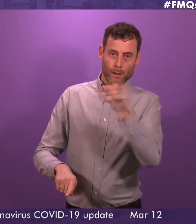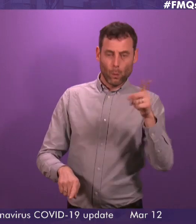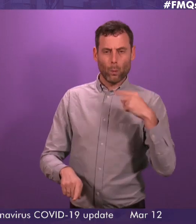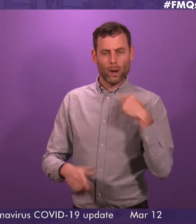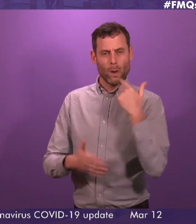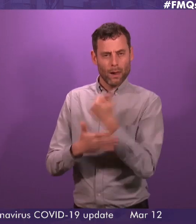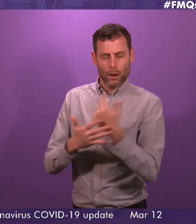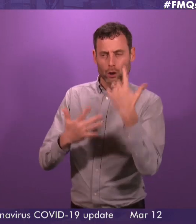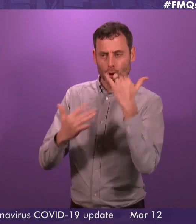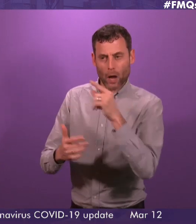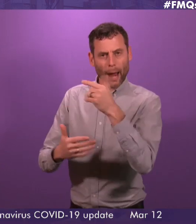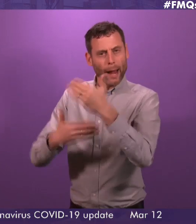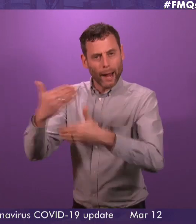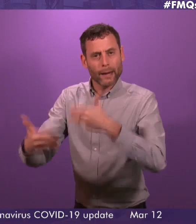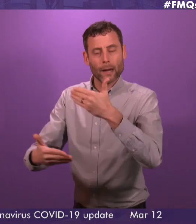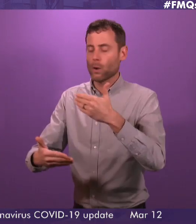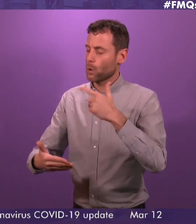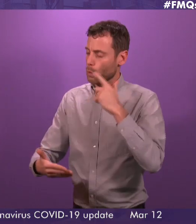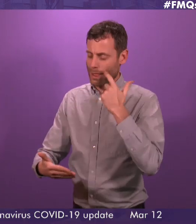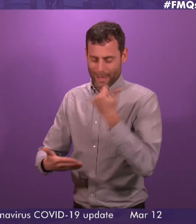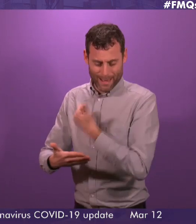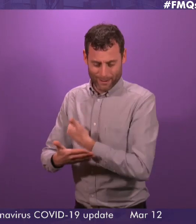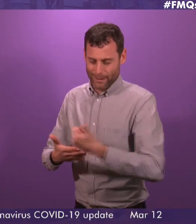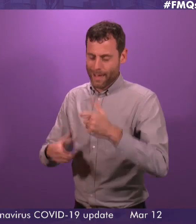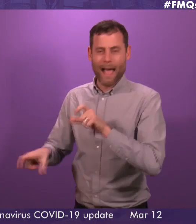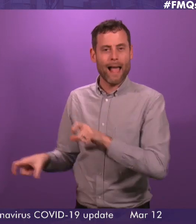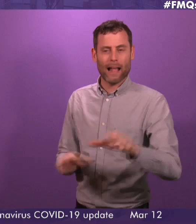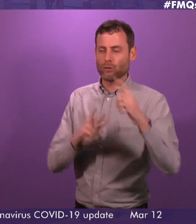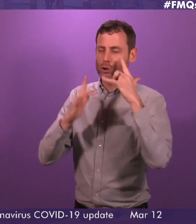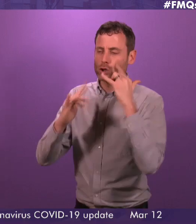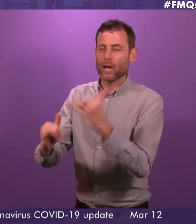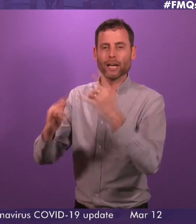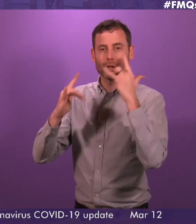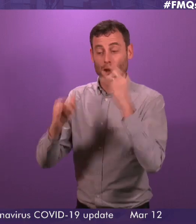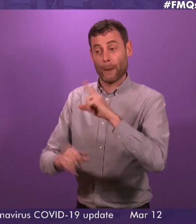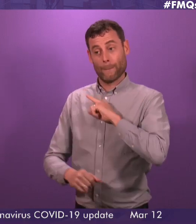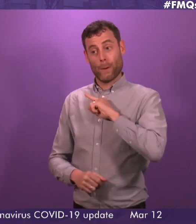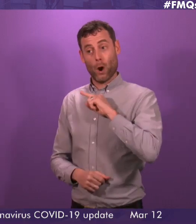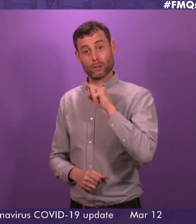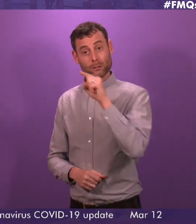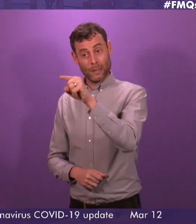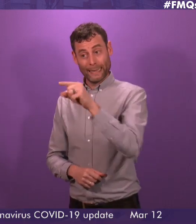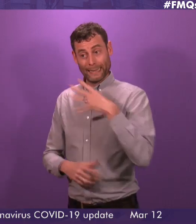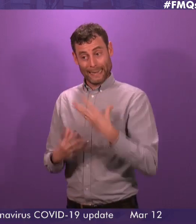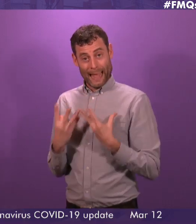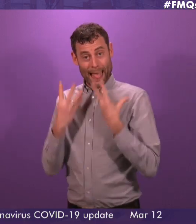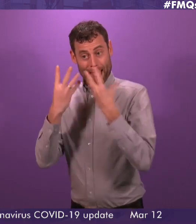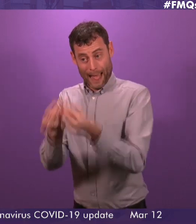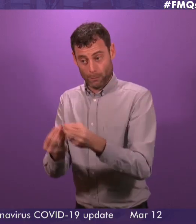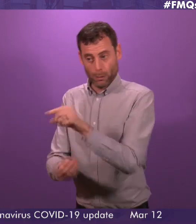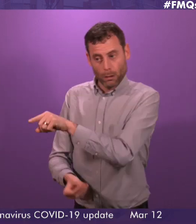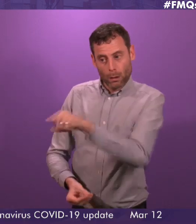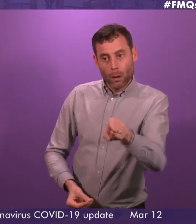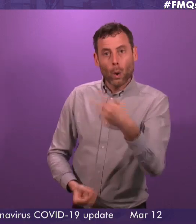we will continue to check that it is done, because those frontline staff are critical in our